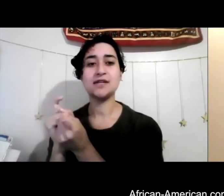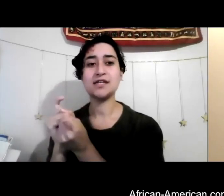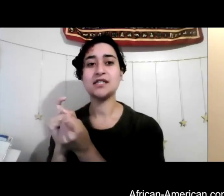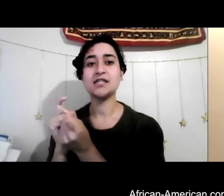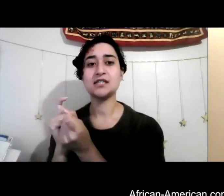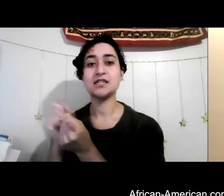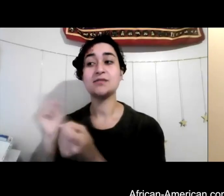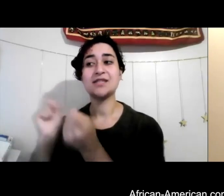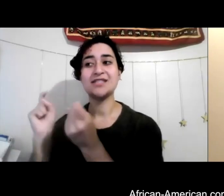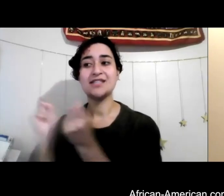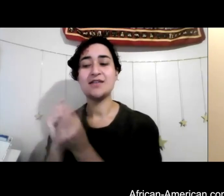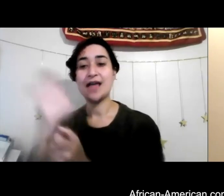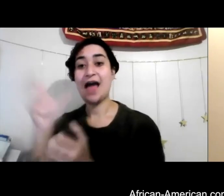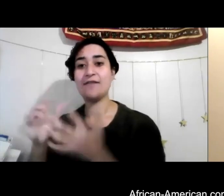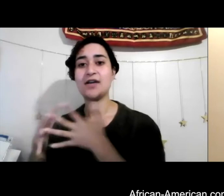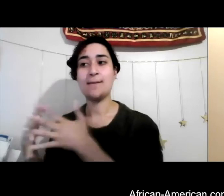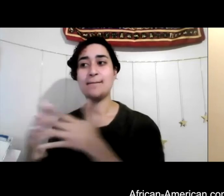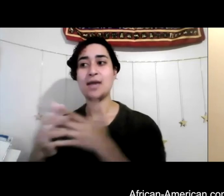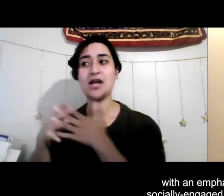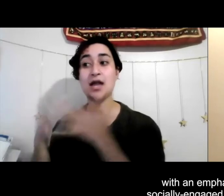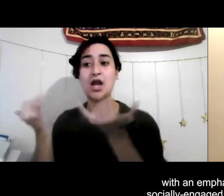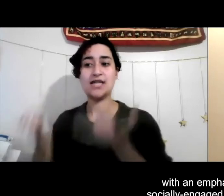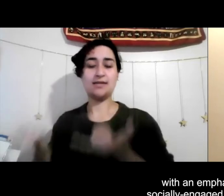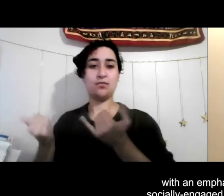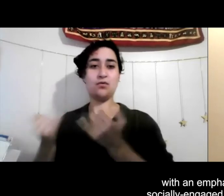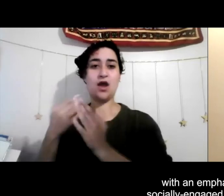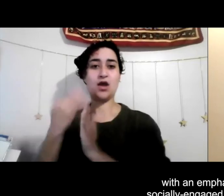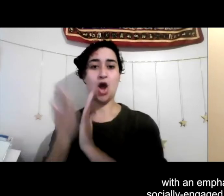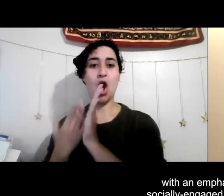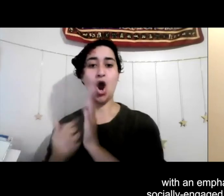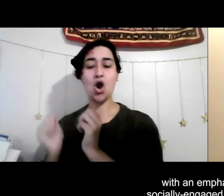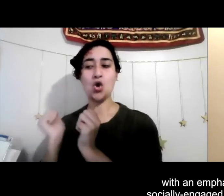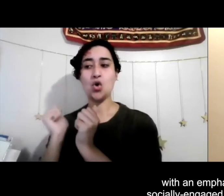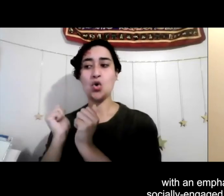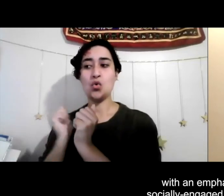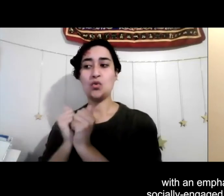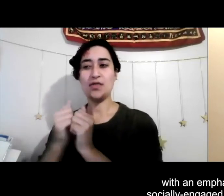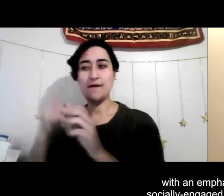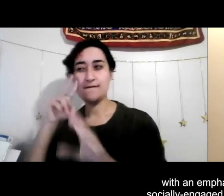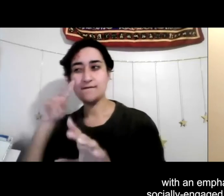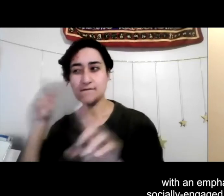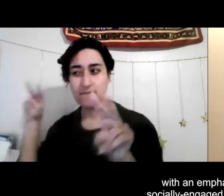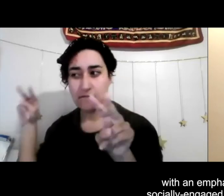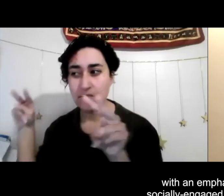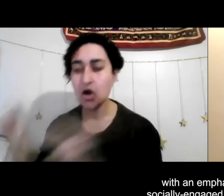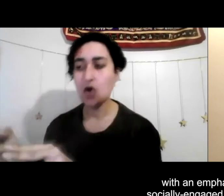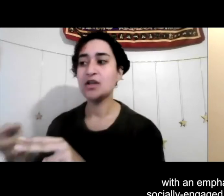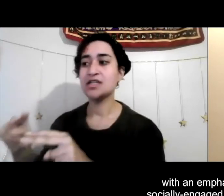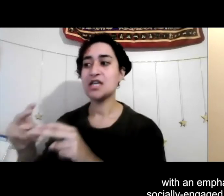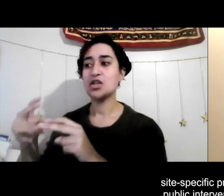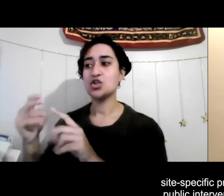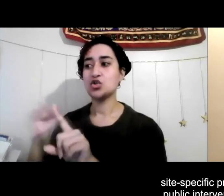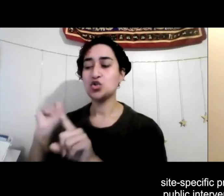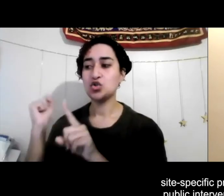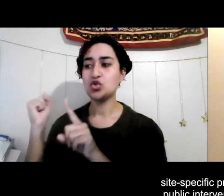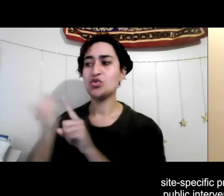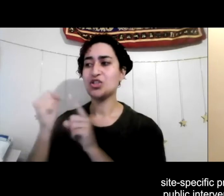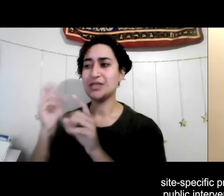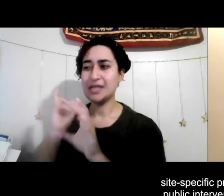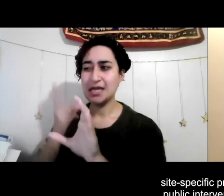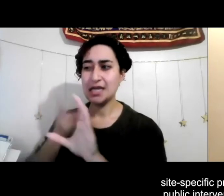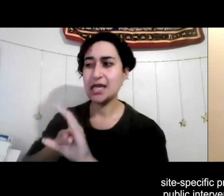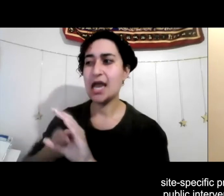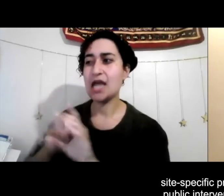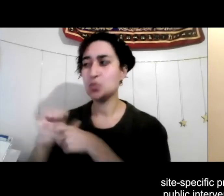specifically African-American contemporary art with an emphasis on socially engaged practices,